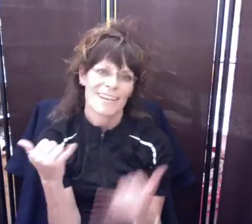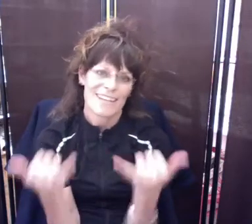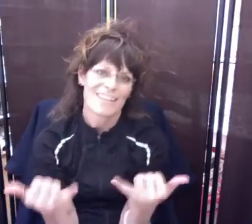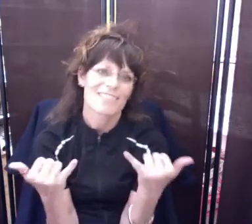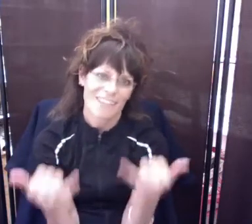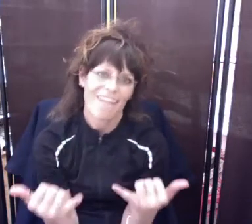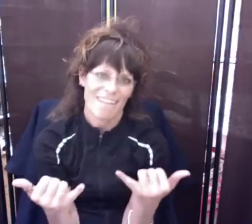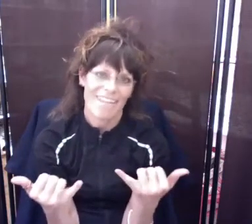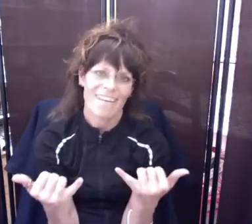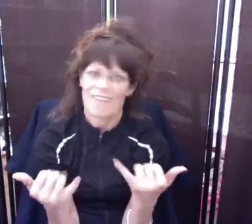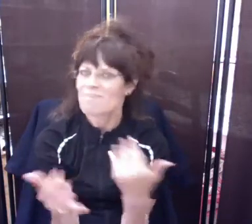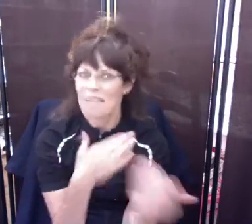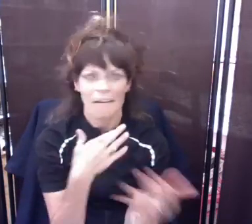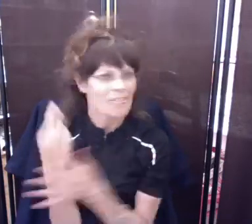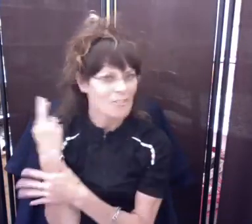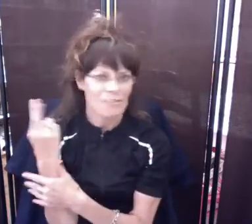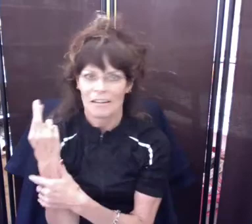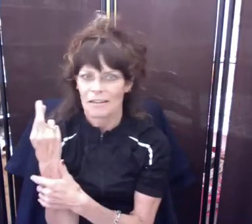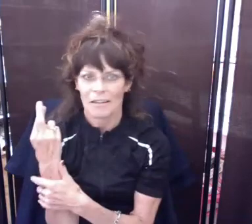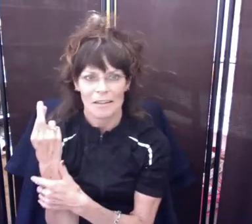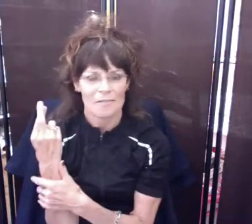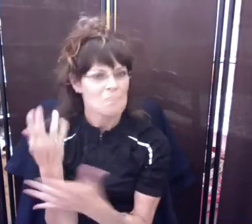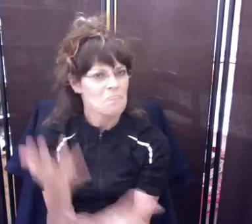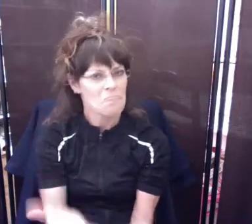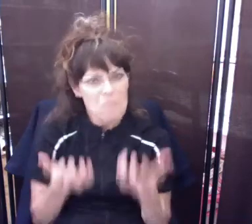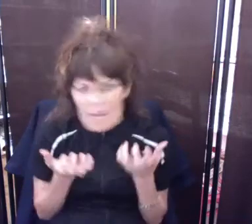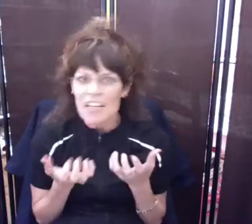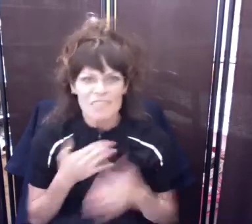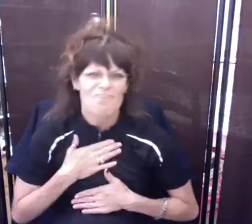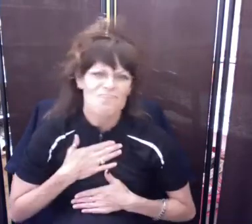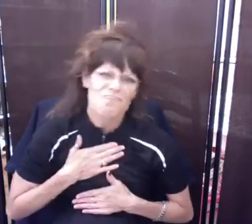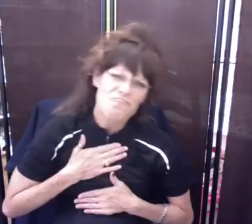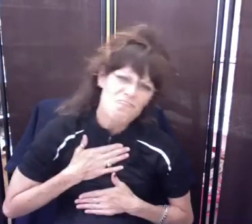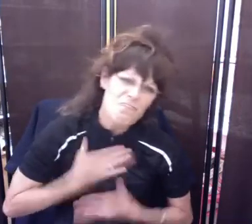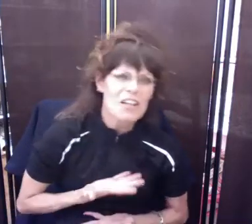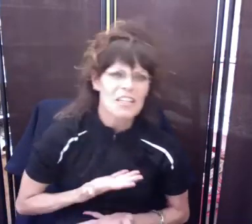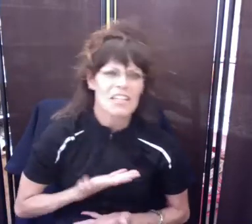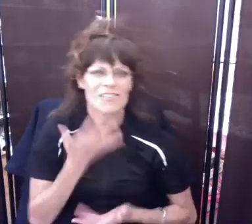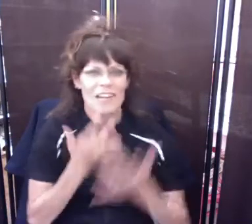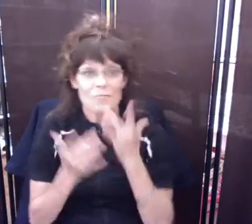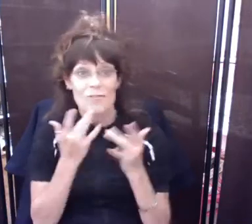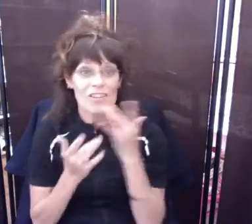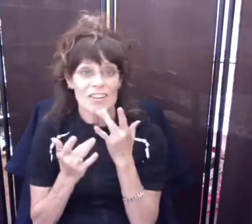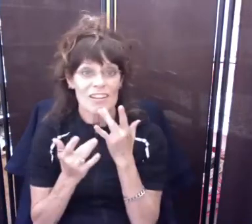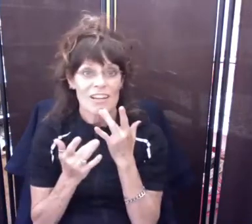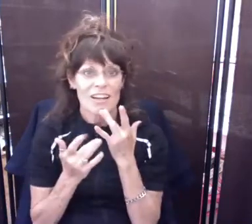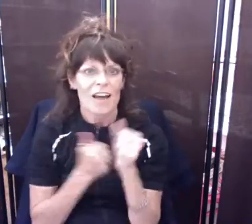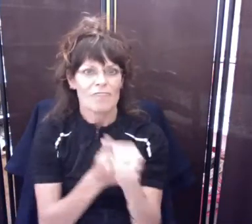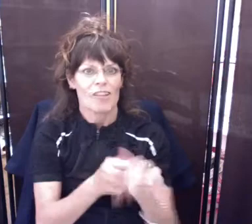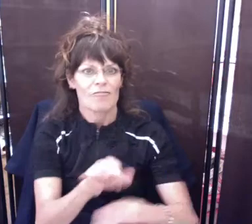whatever reason, I think it was willingness that was being pushed by desperation. I did what I was told. I did my job,